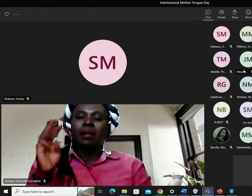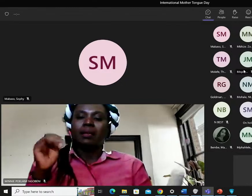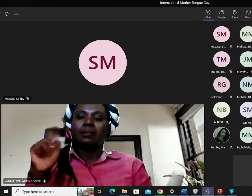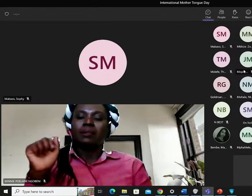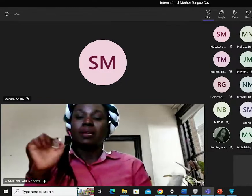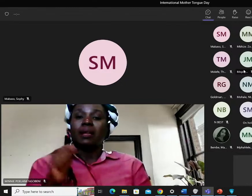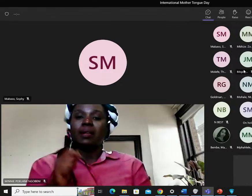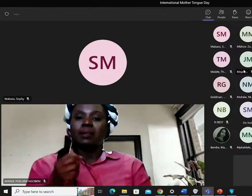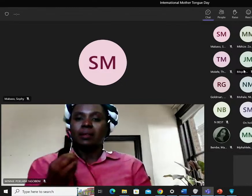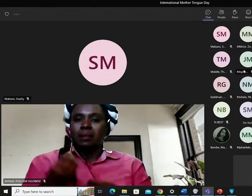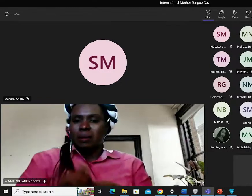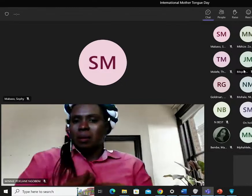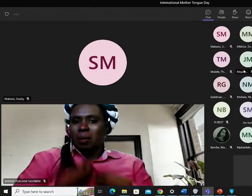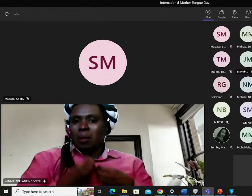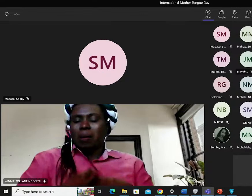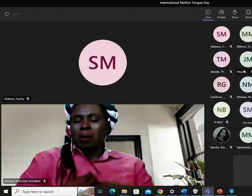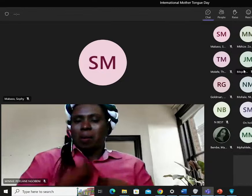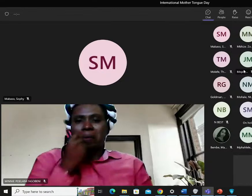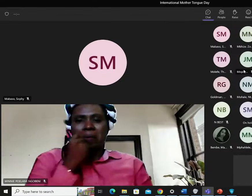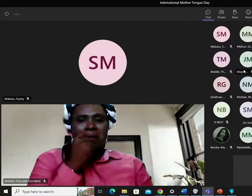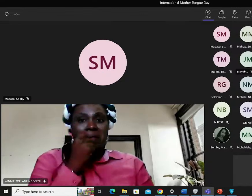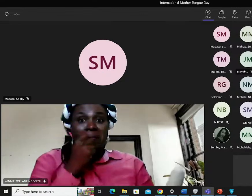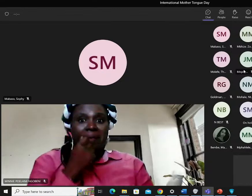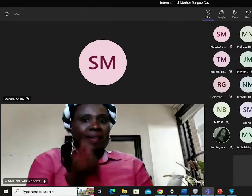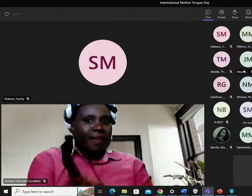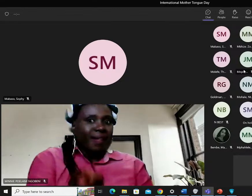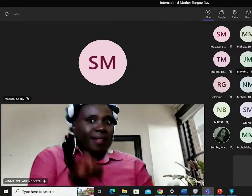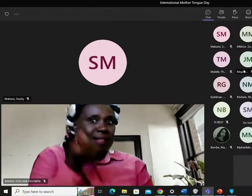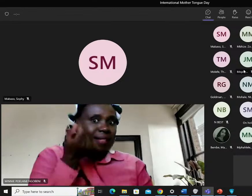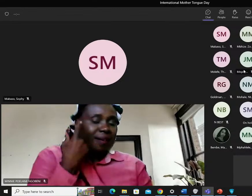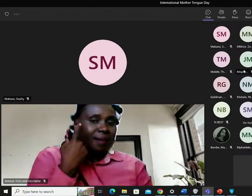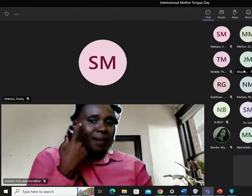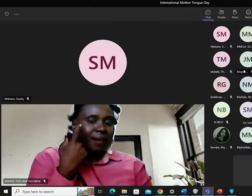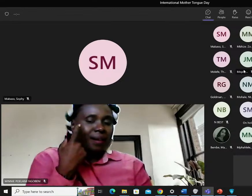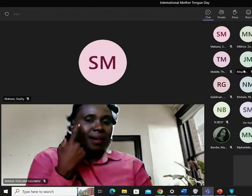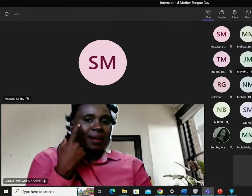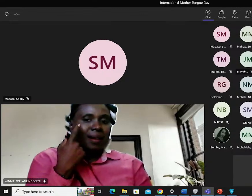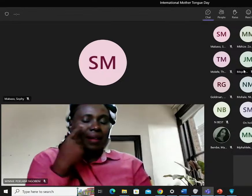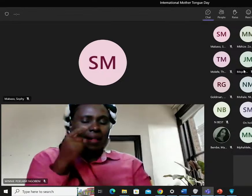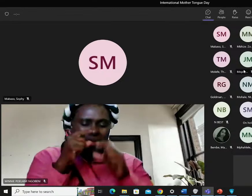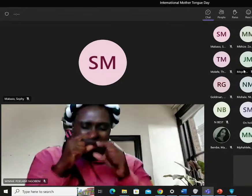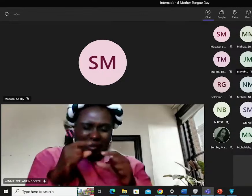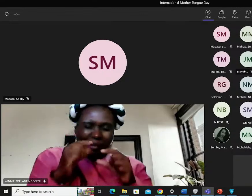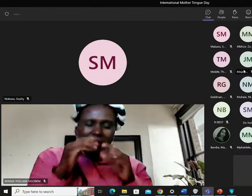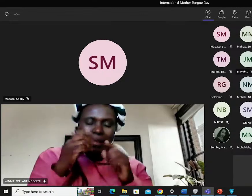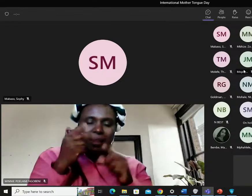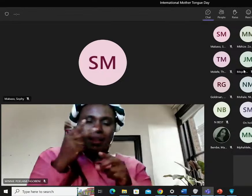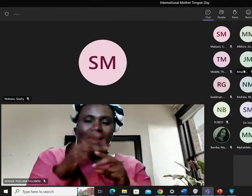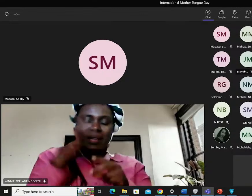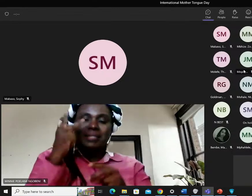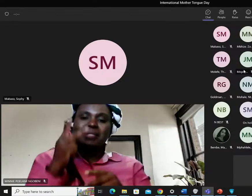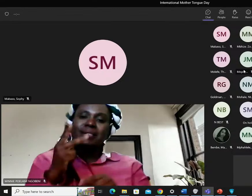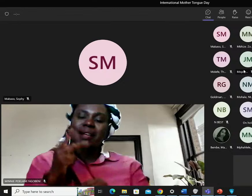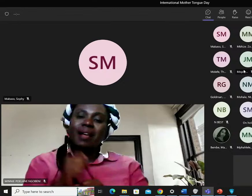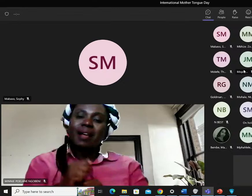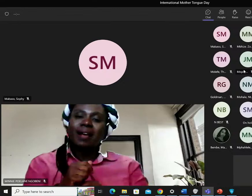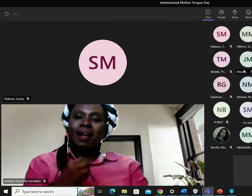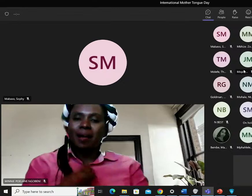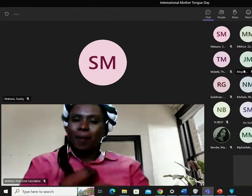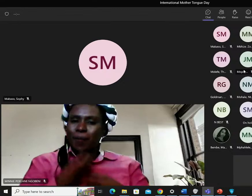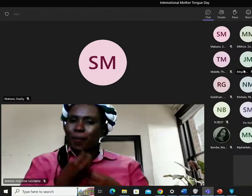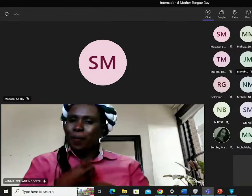reta ka mokgo a lebala the last part ya sereto sa gage. Ambilana mare ke